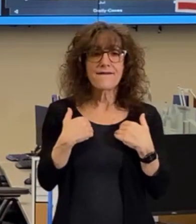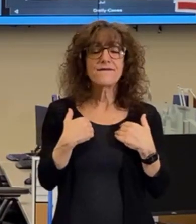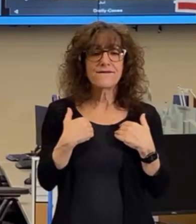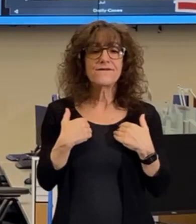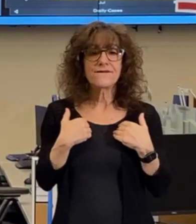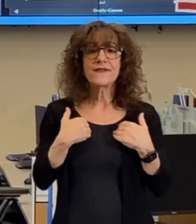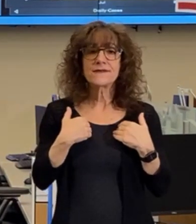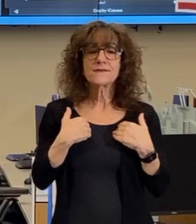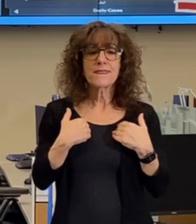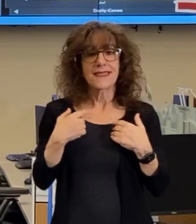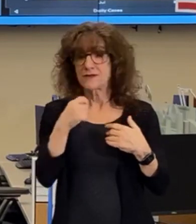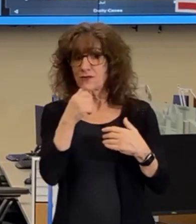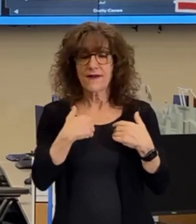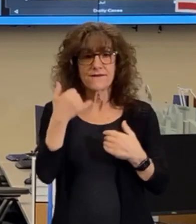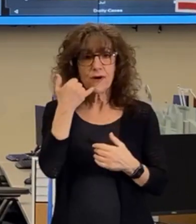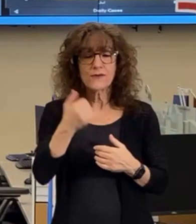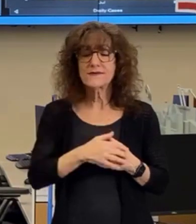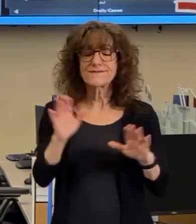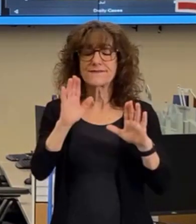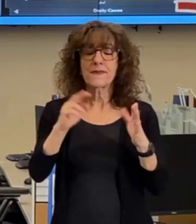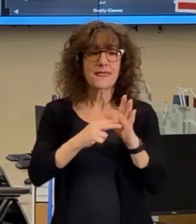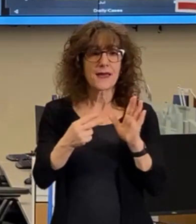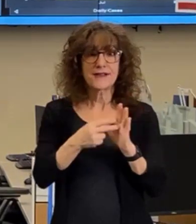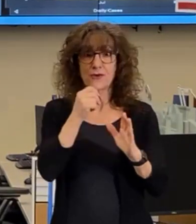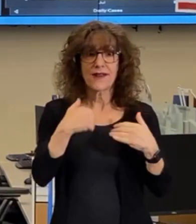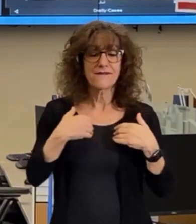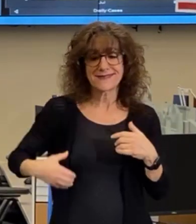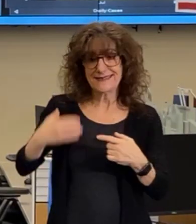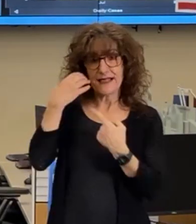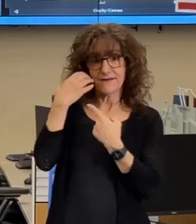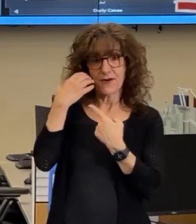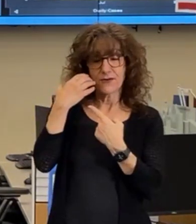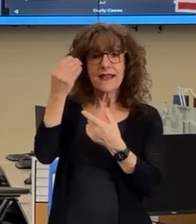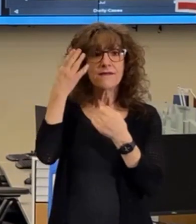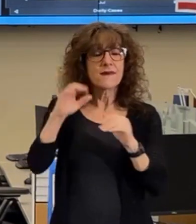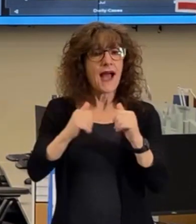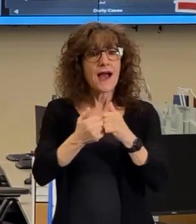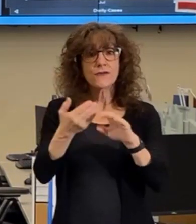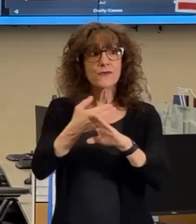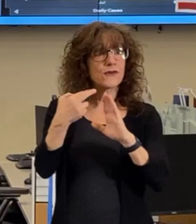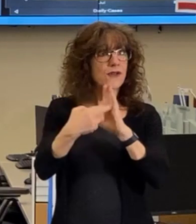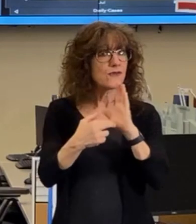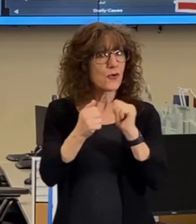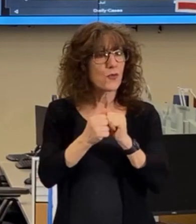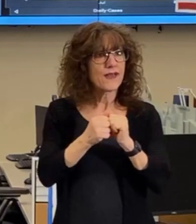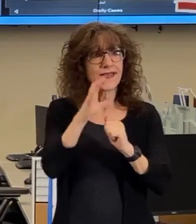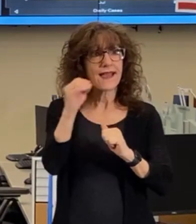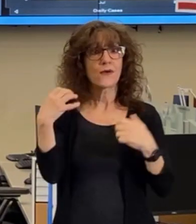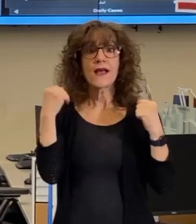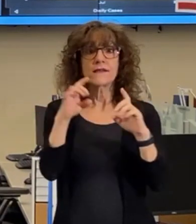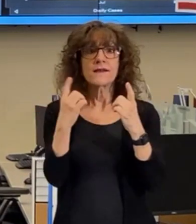to phones and do not have access to a cell phone. The information on how to pre-register with our county health